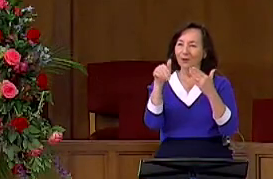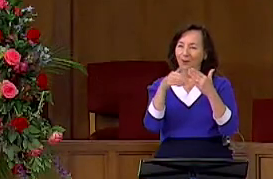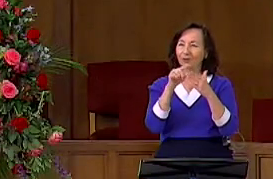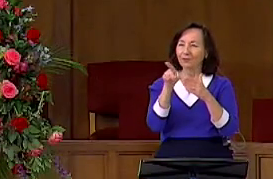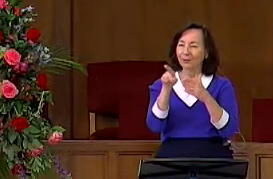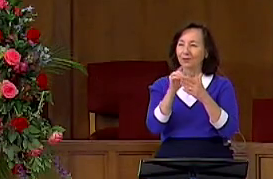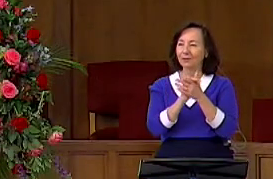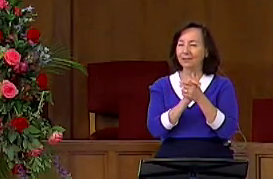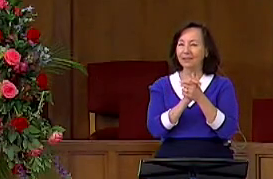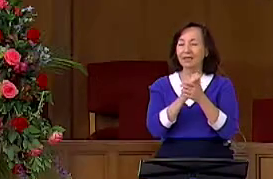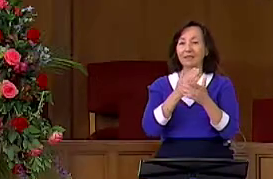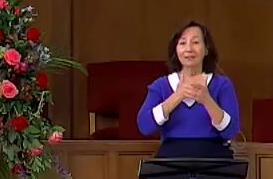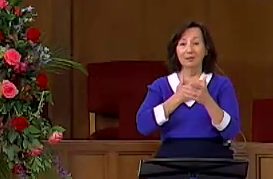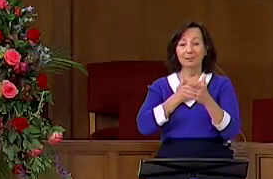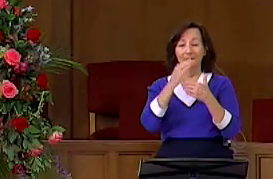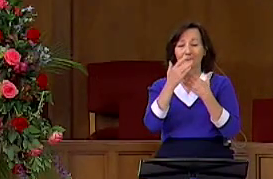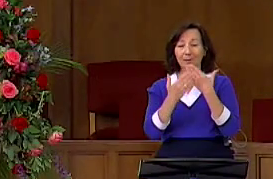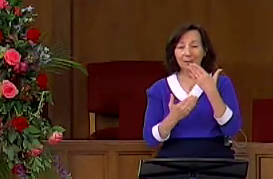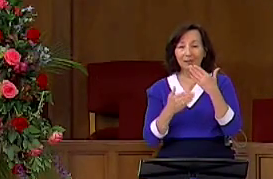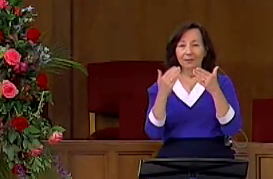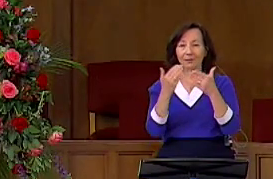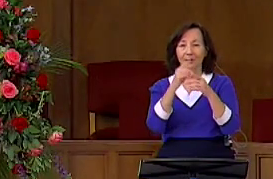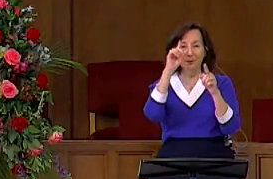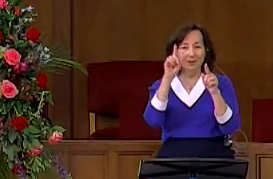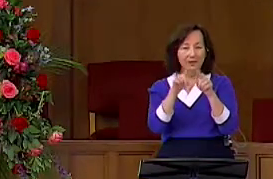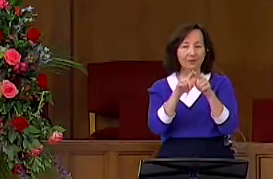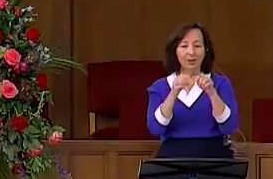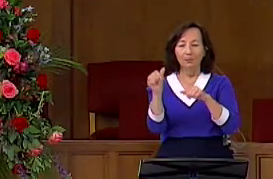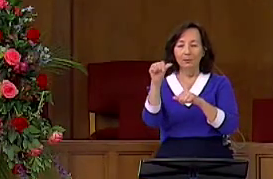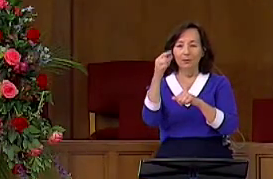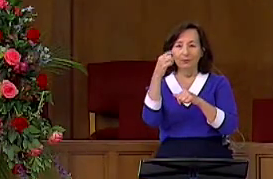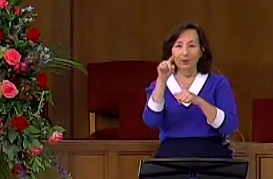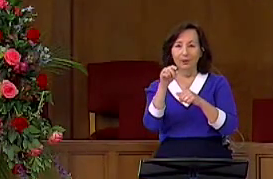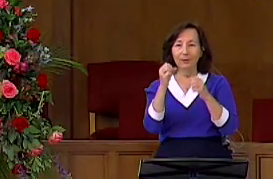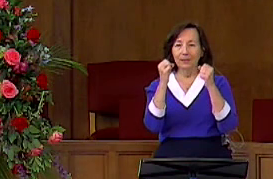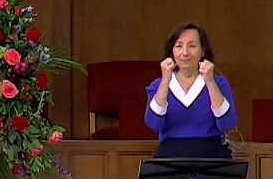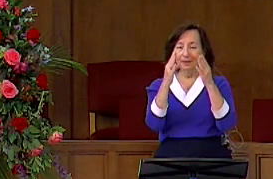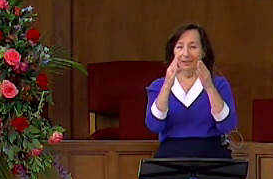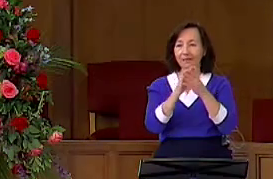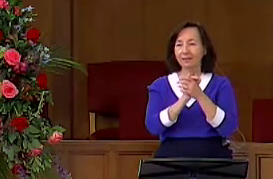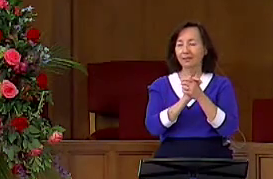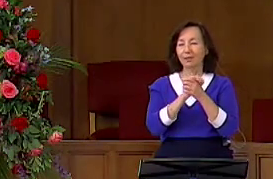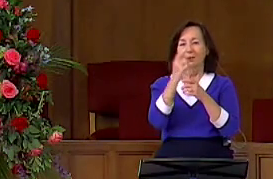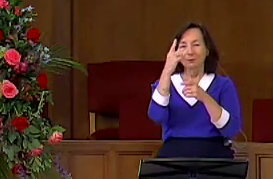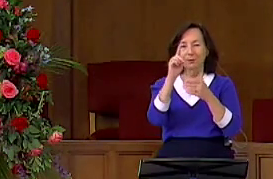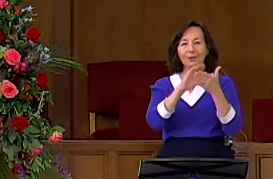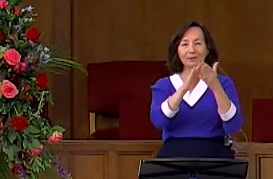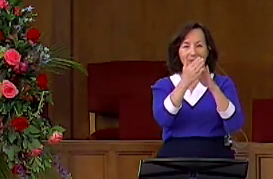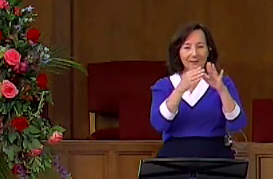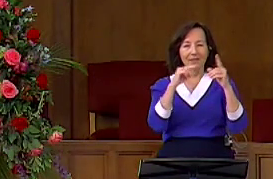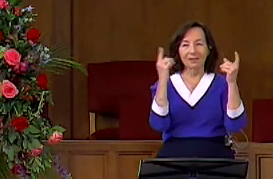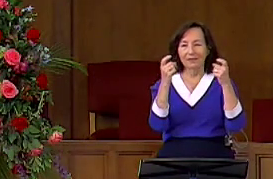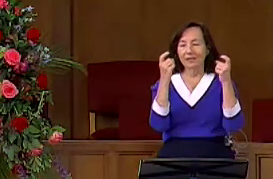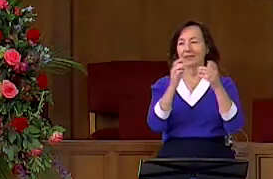you. This is my blood of the new covenant, poured out for you and for many for the forgiveness of